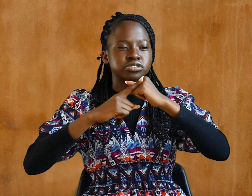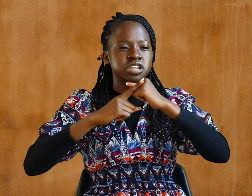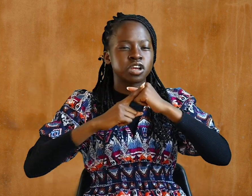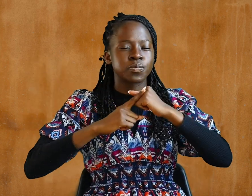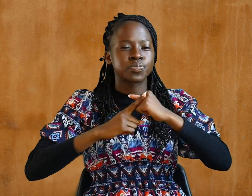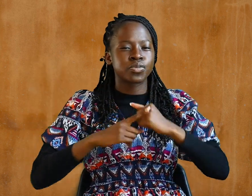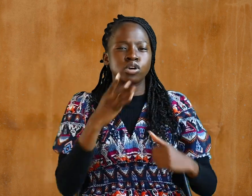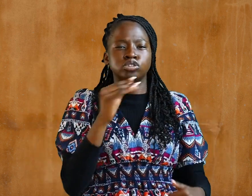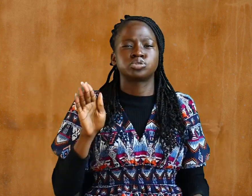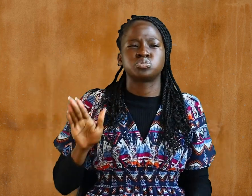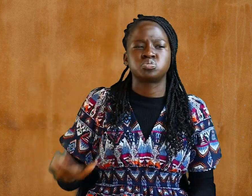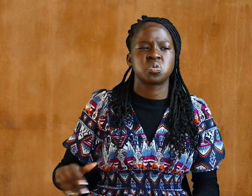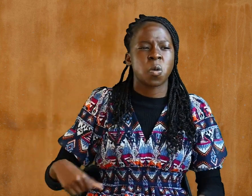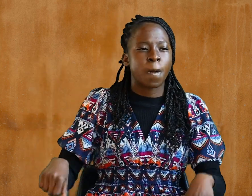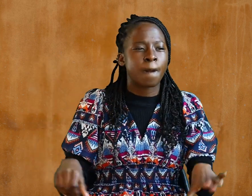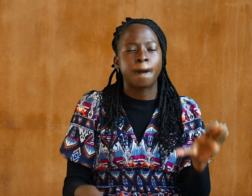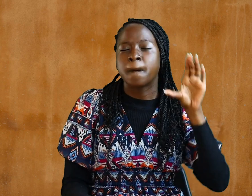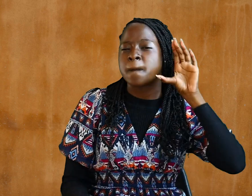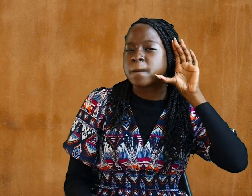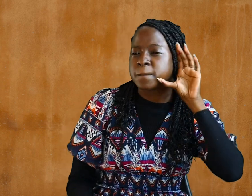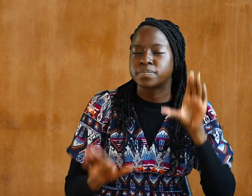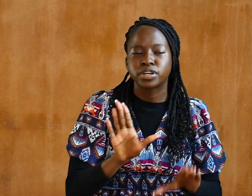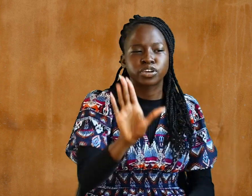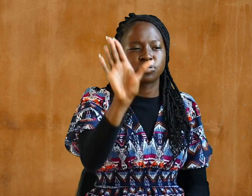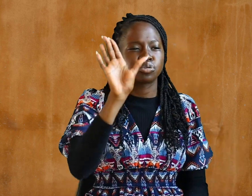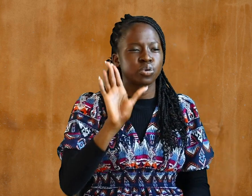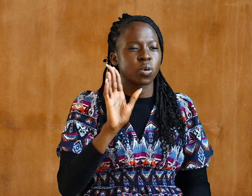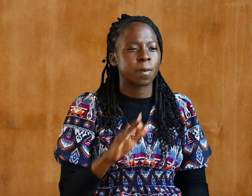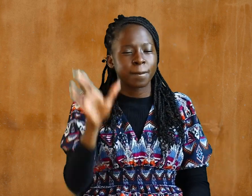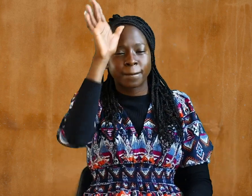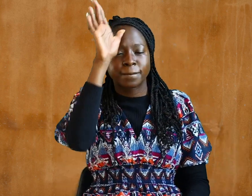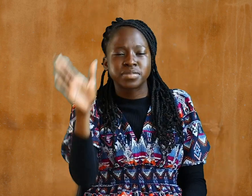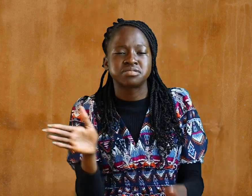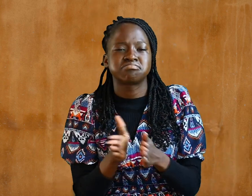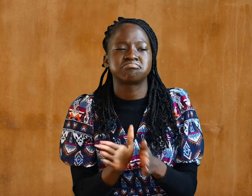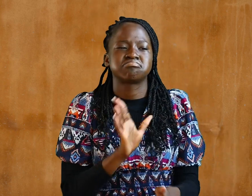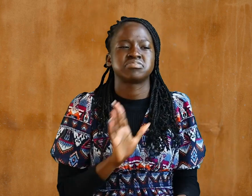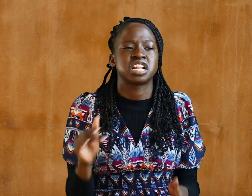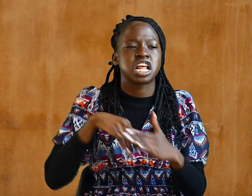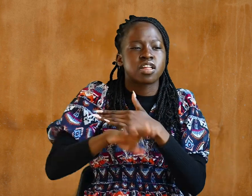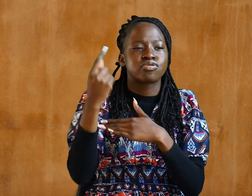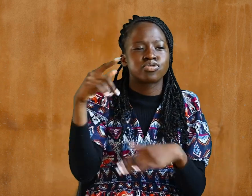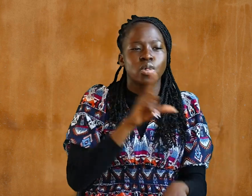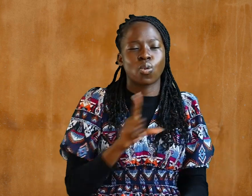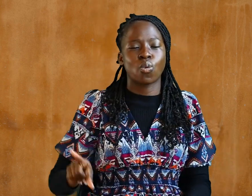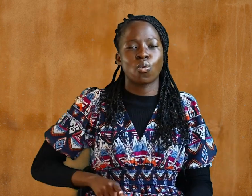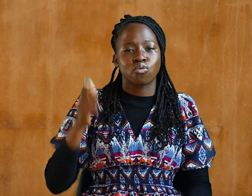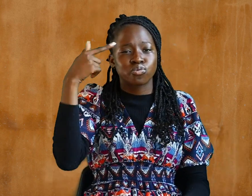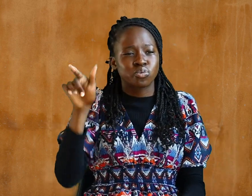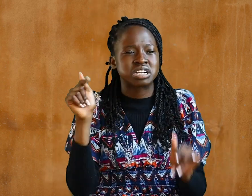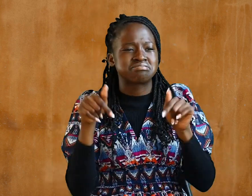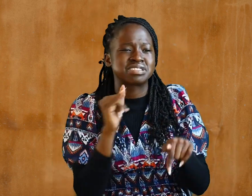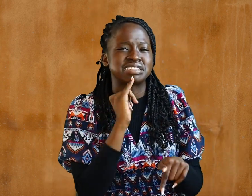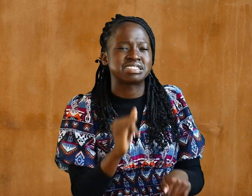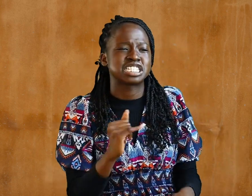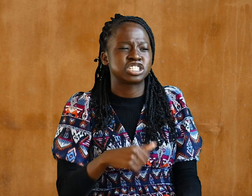Children, obey your parents in the Lord, for this is right. Honor your